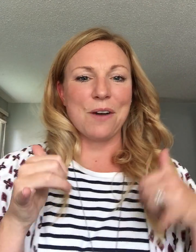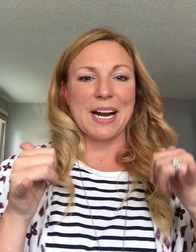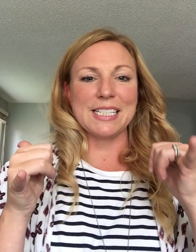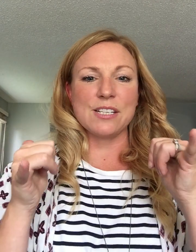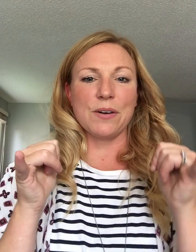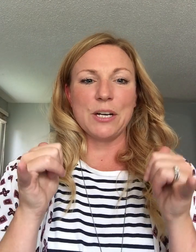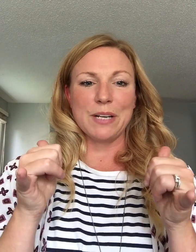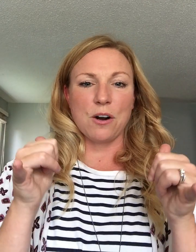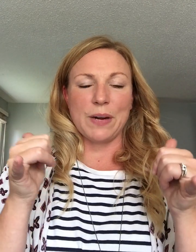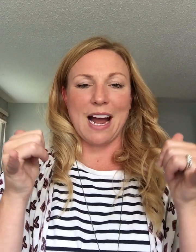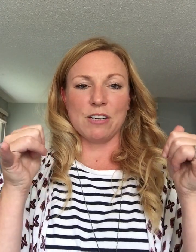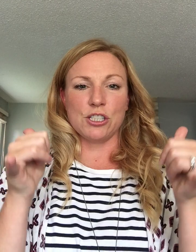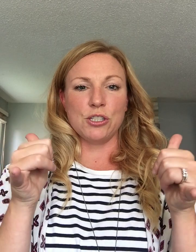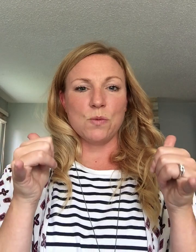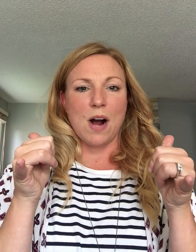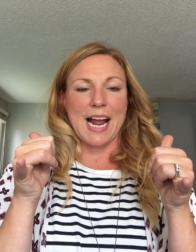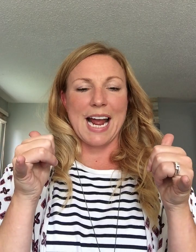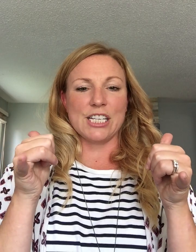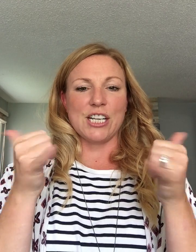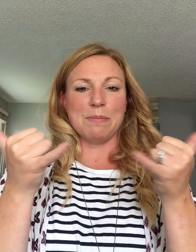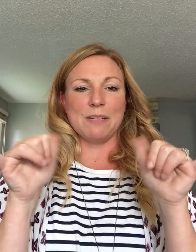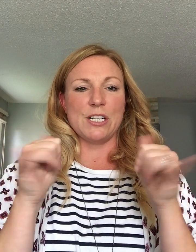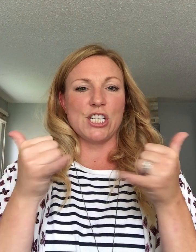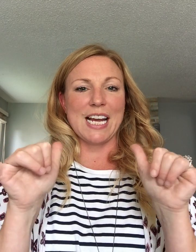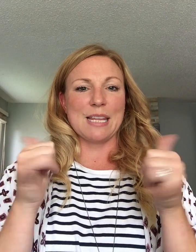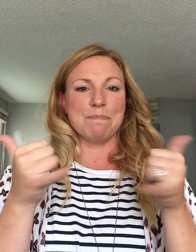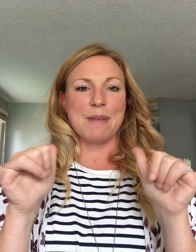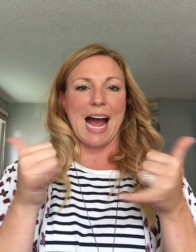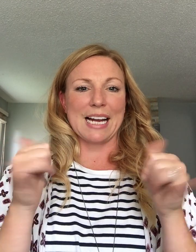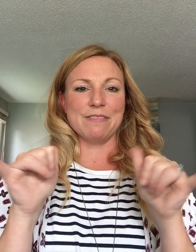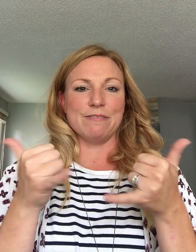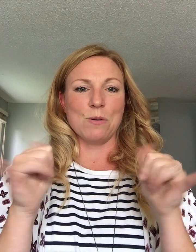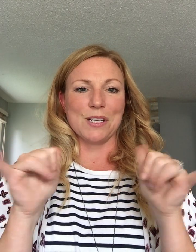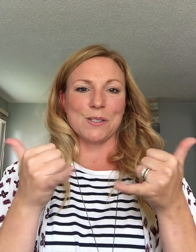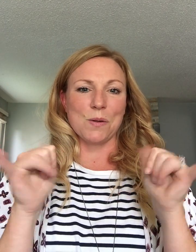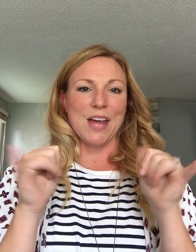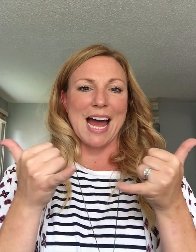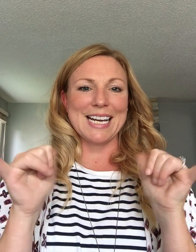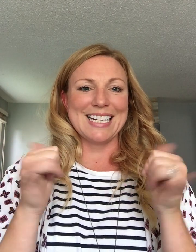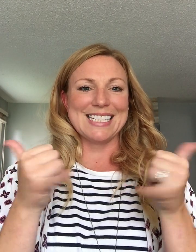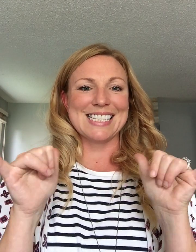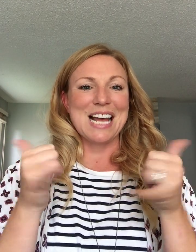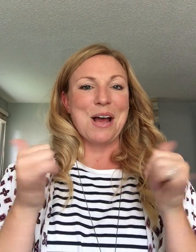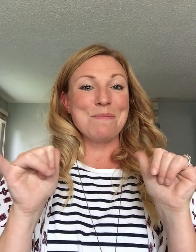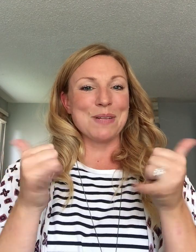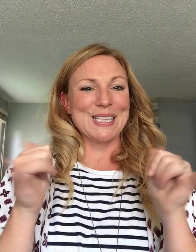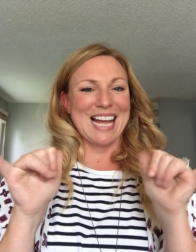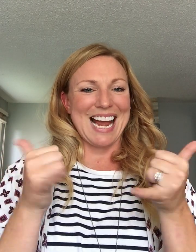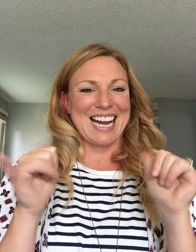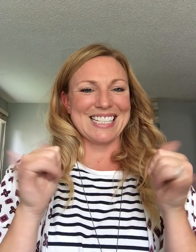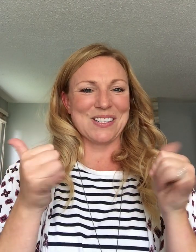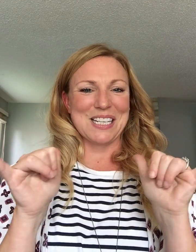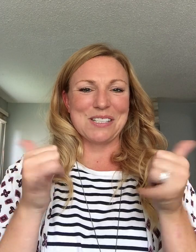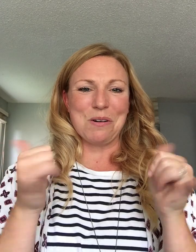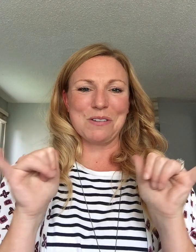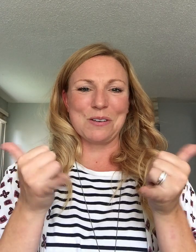right, so here we go. We have our two Y hand shapes and we shake them back and forth. So that is play. So let's go over those